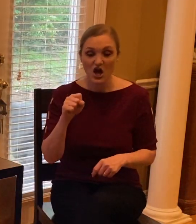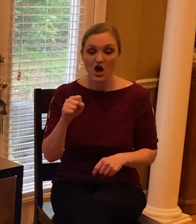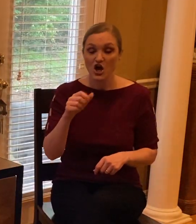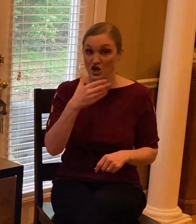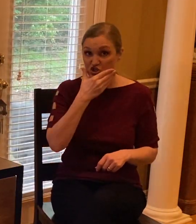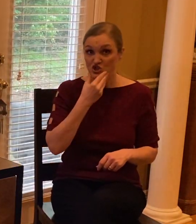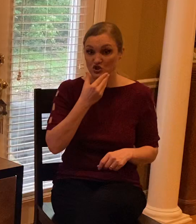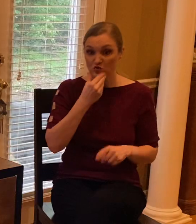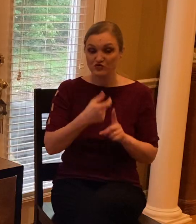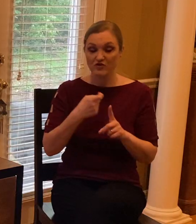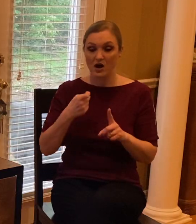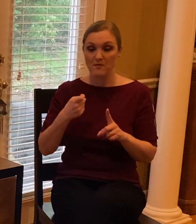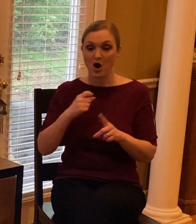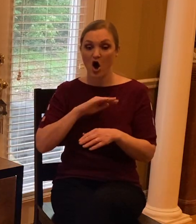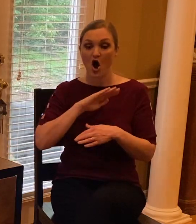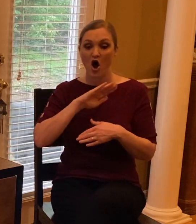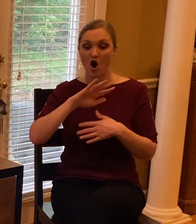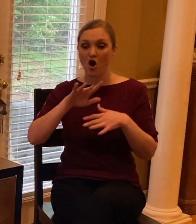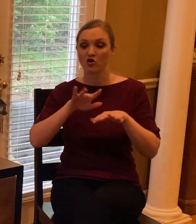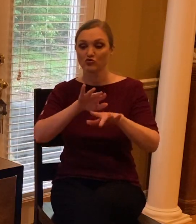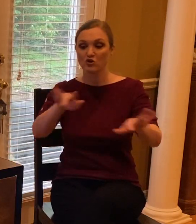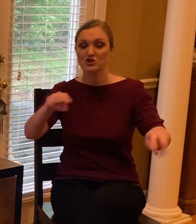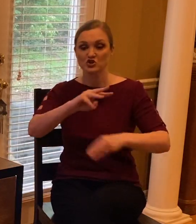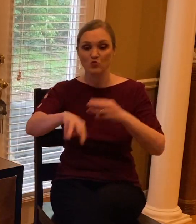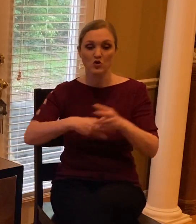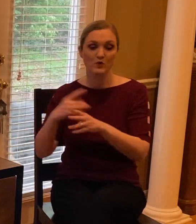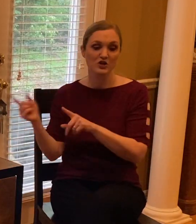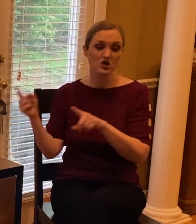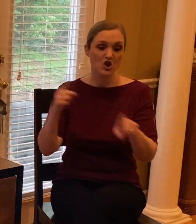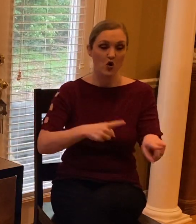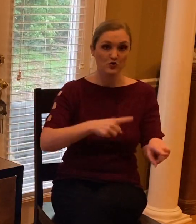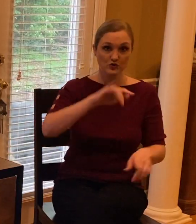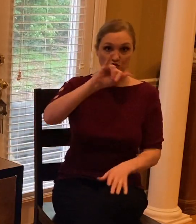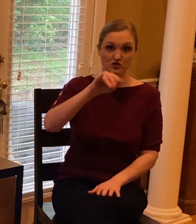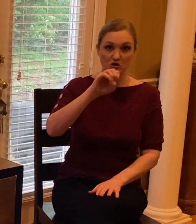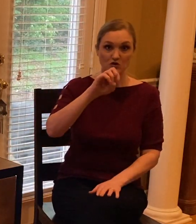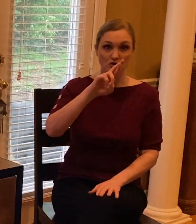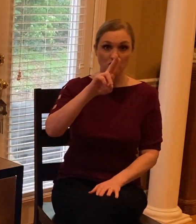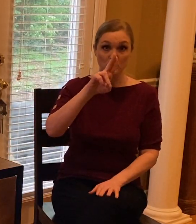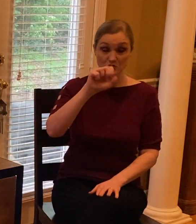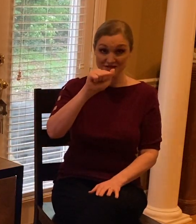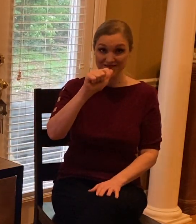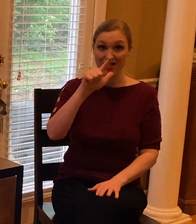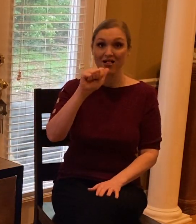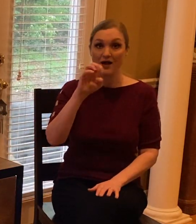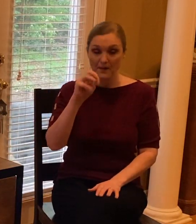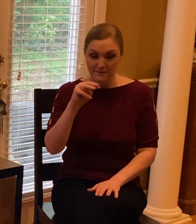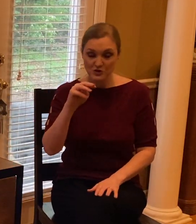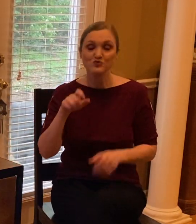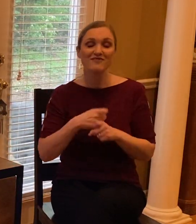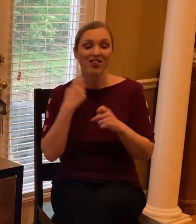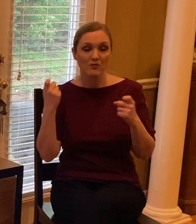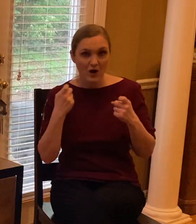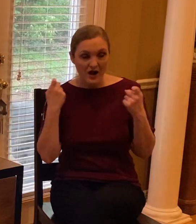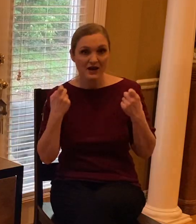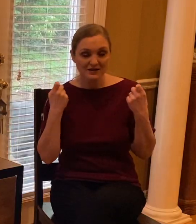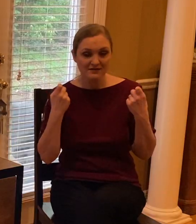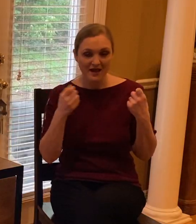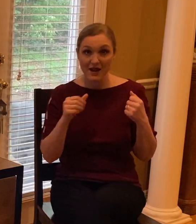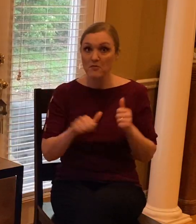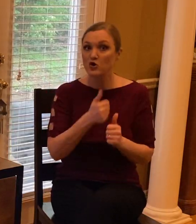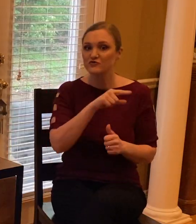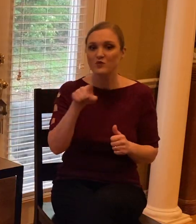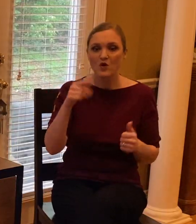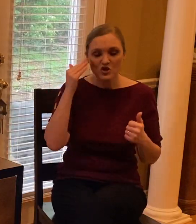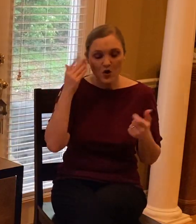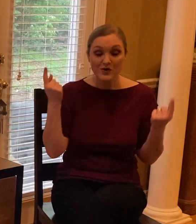all over the known world would travel to Jerusalem to celebrate Pentecost. And as most of you know,